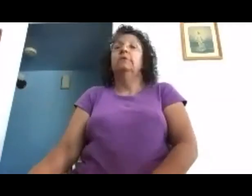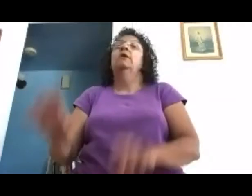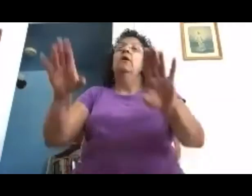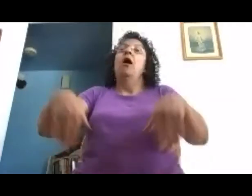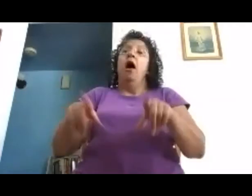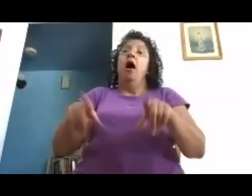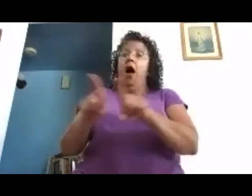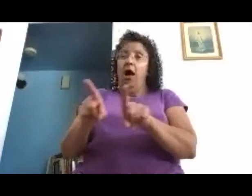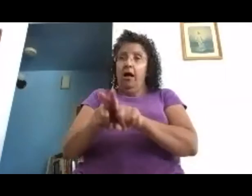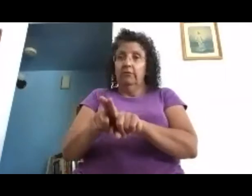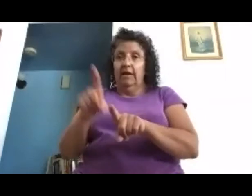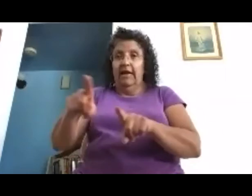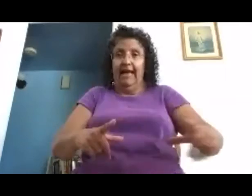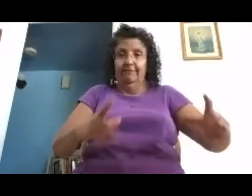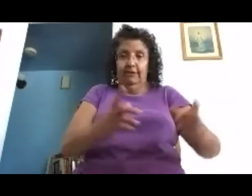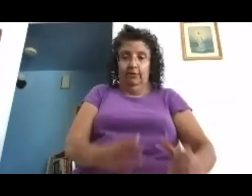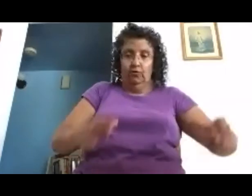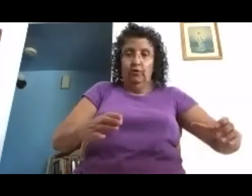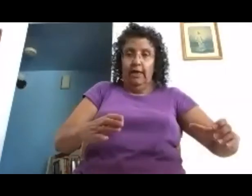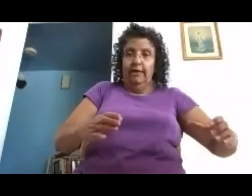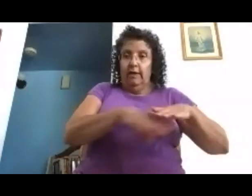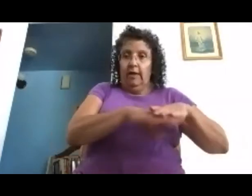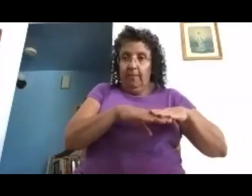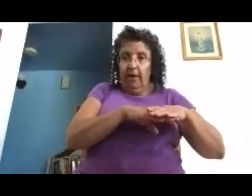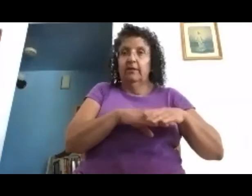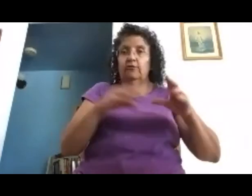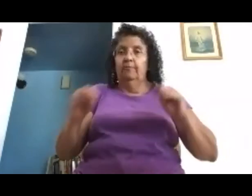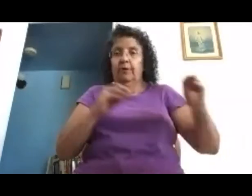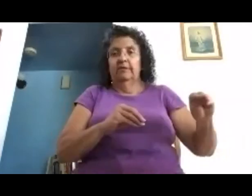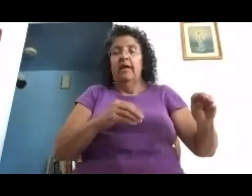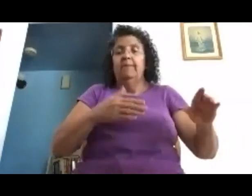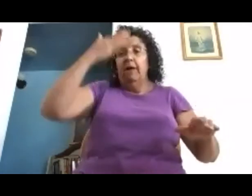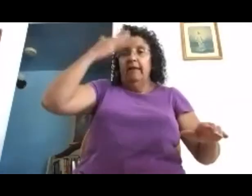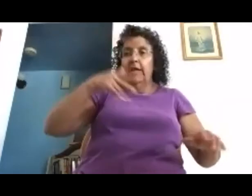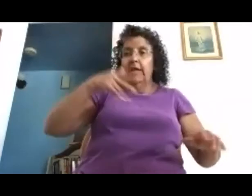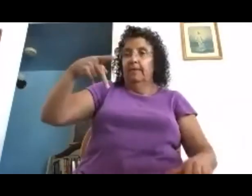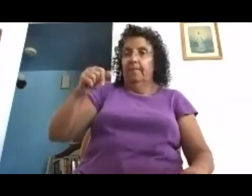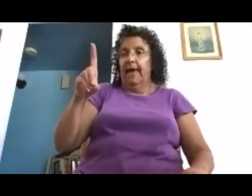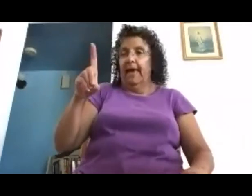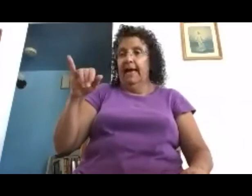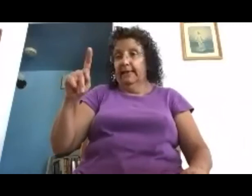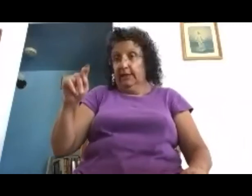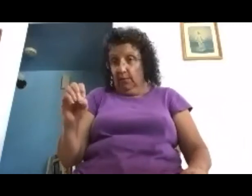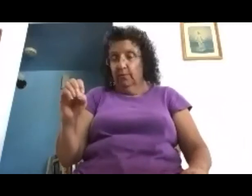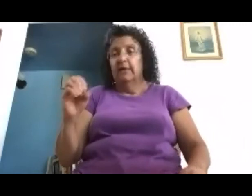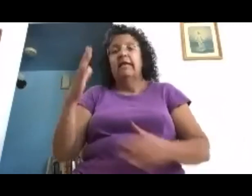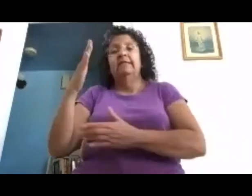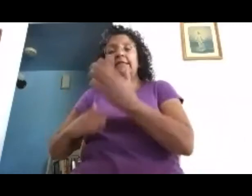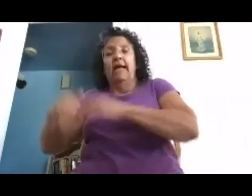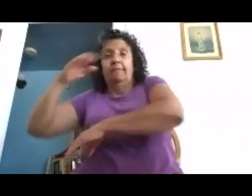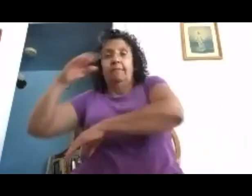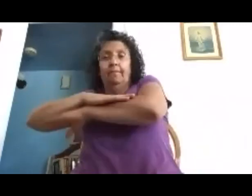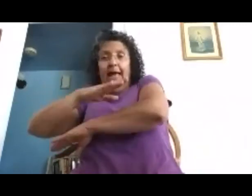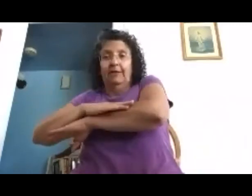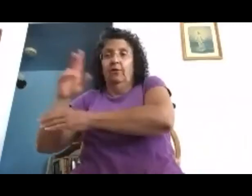I was going to put some on my front patio, that was the outside, and some on a table in my kitchen, that